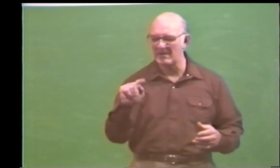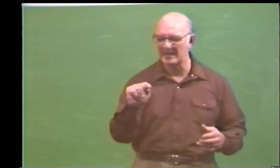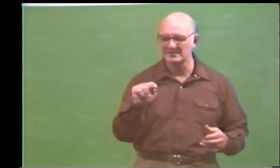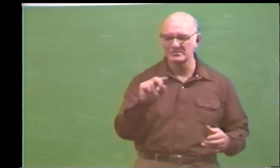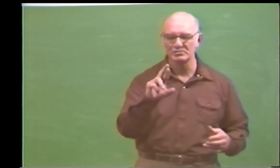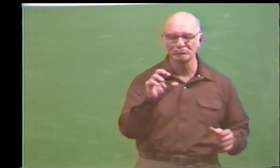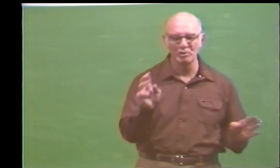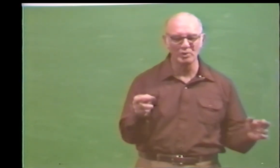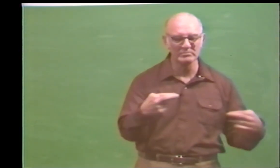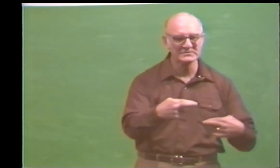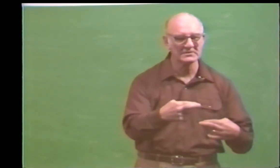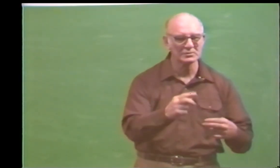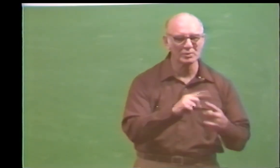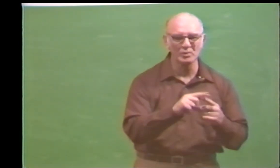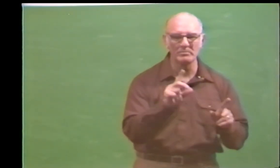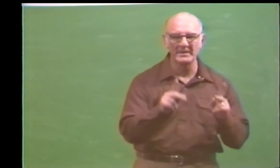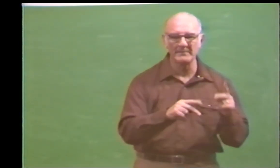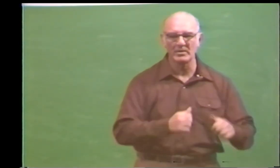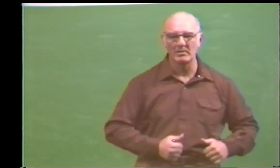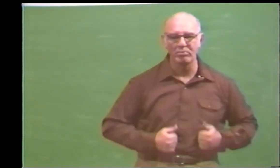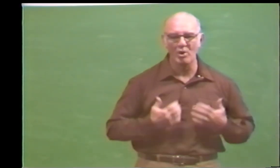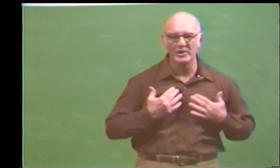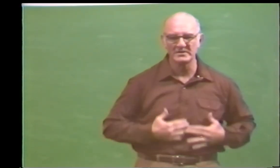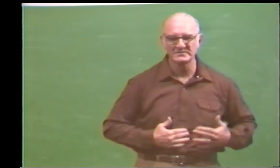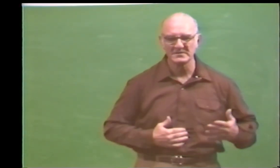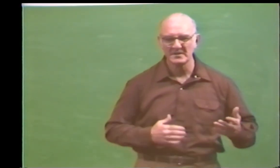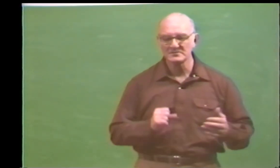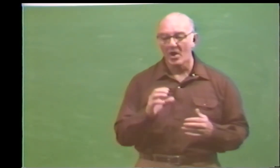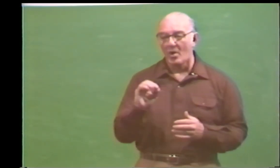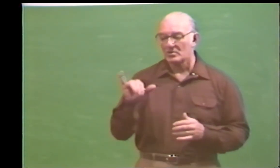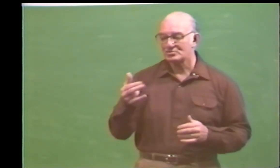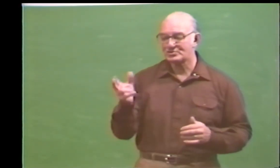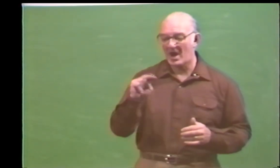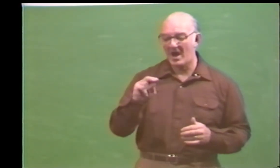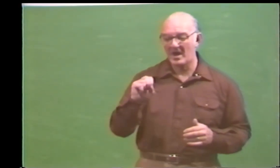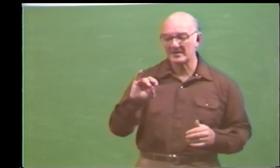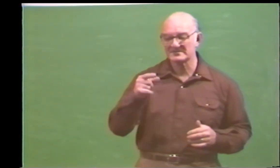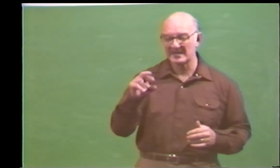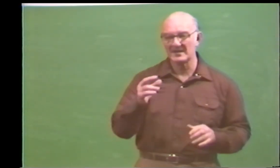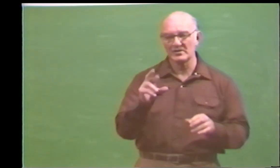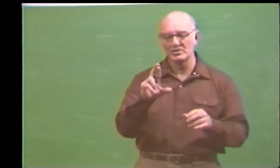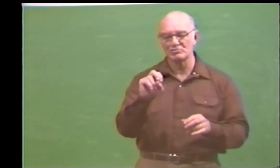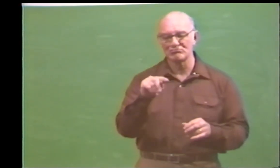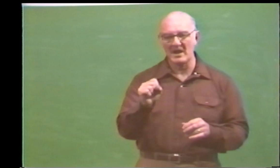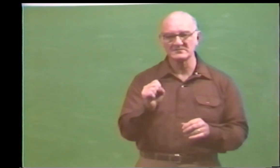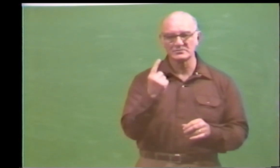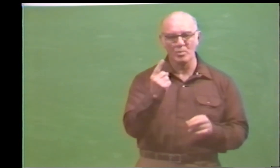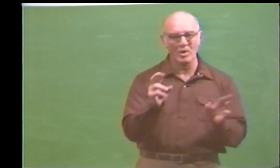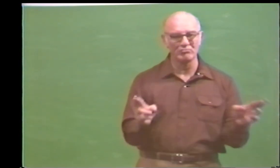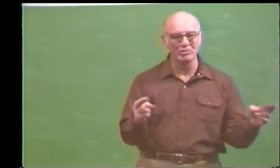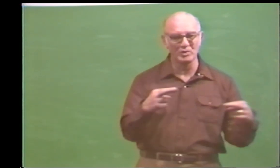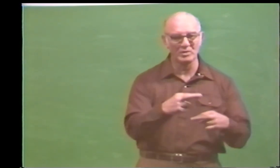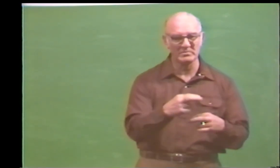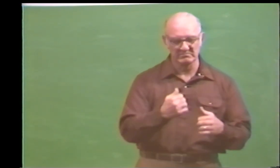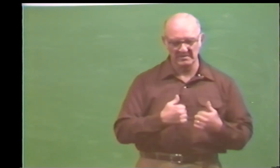rent rooms to people, boarders. John Singer rents one room, lives